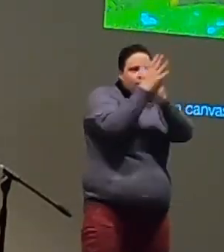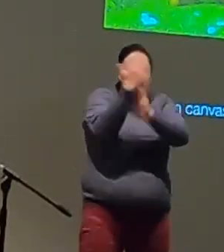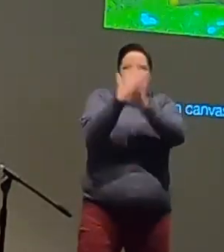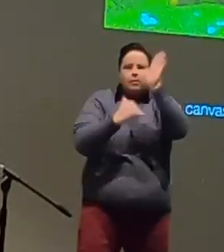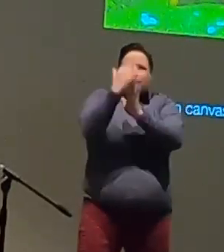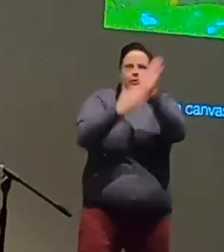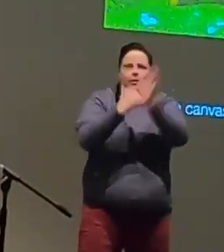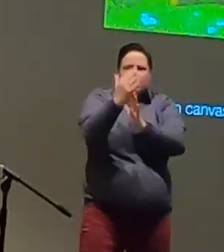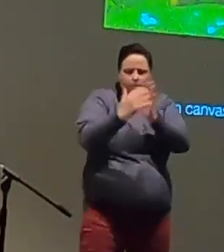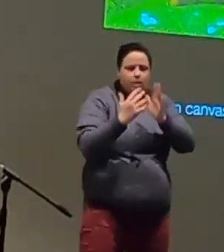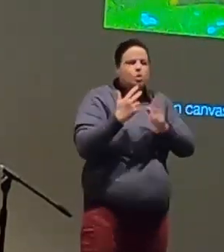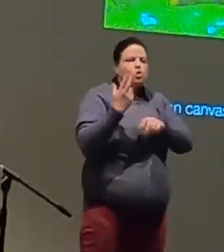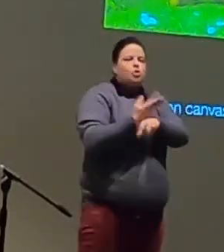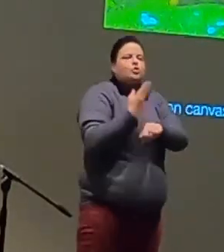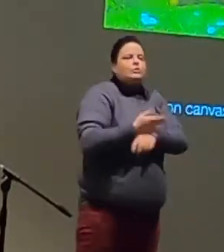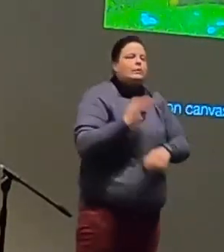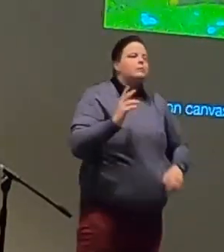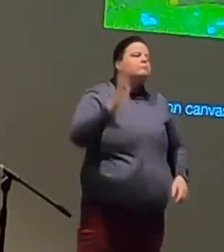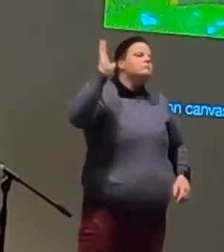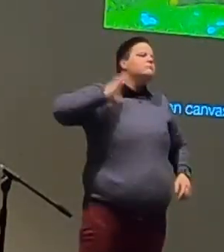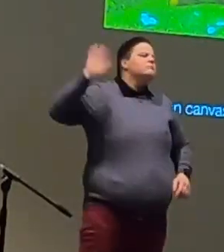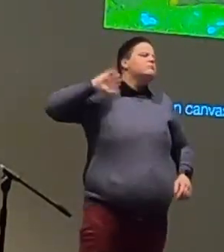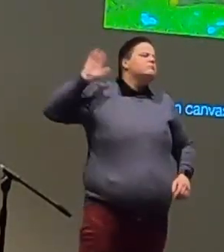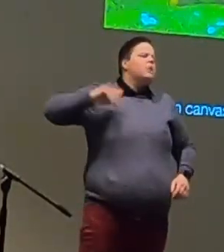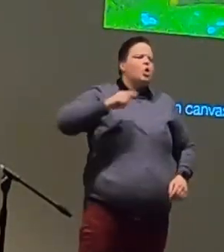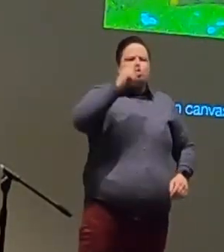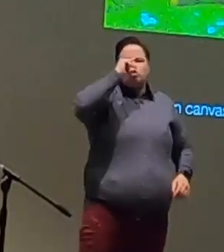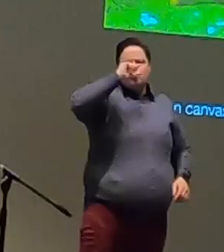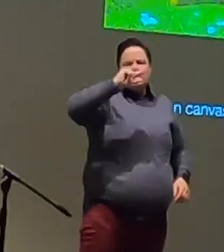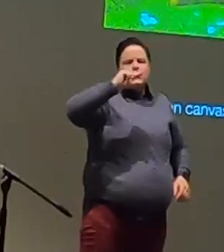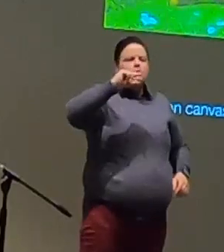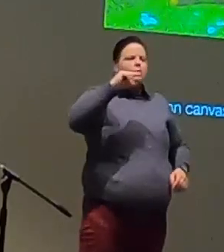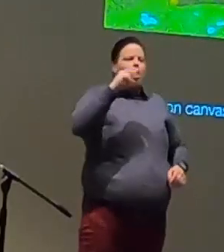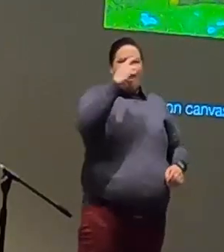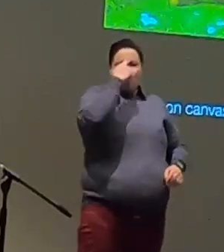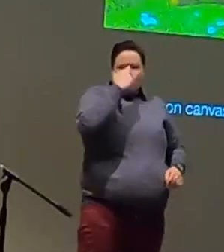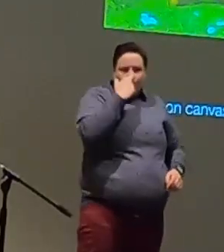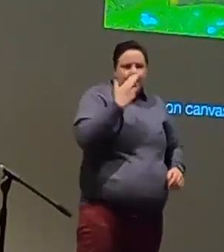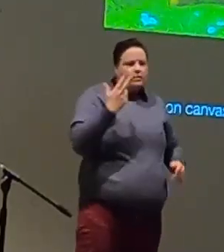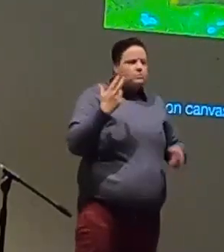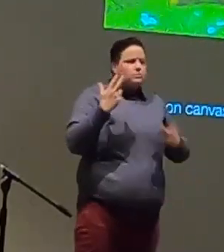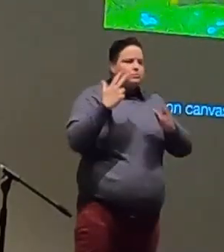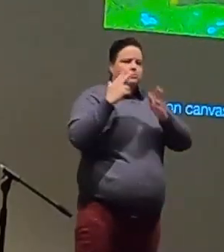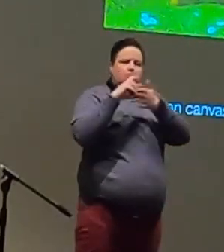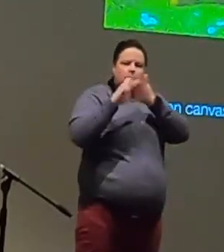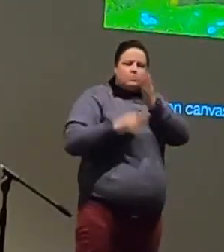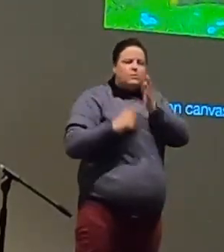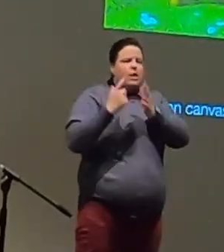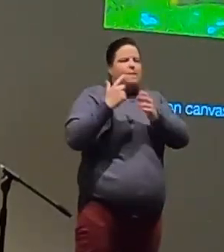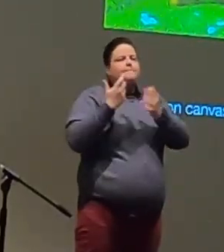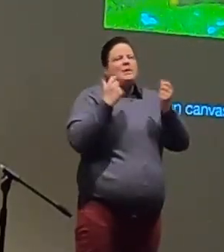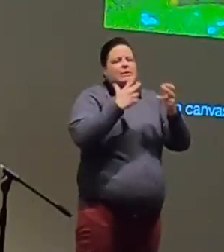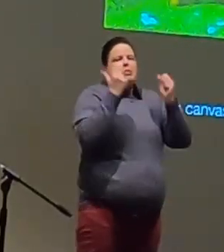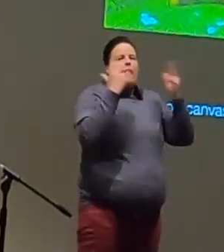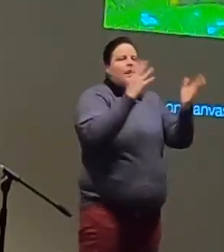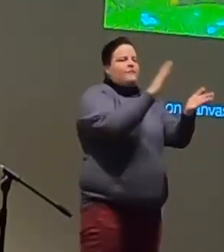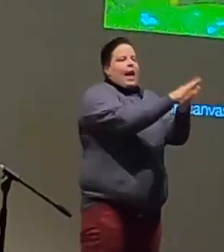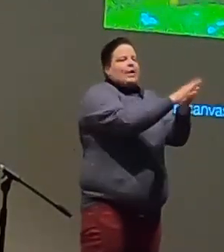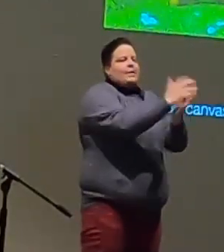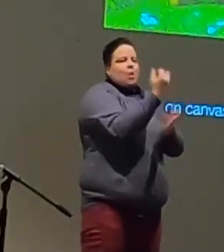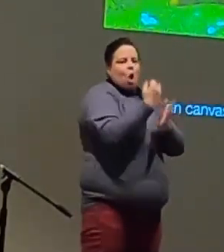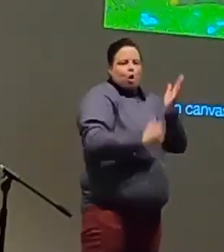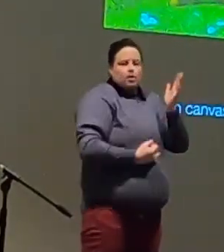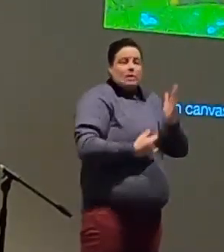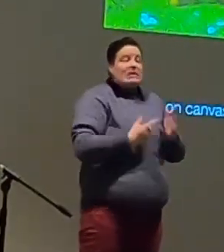images, figures, and symbols of Greek or Roman mythology, much like all the other academic art. He actually